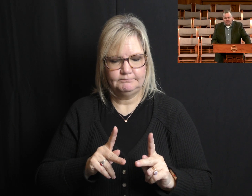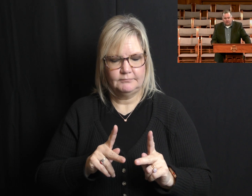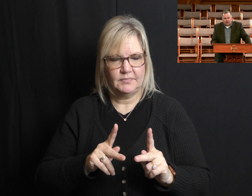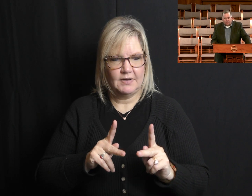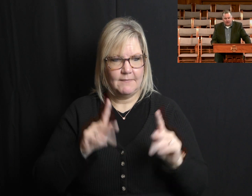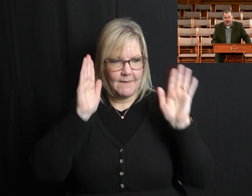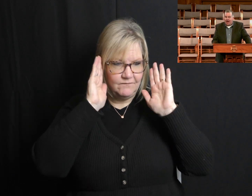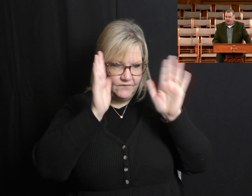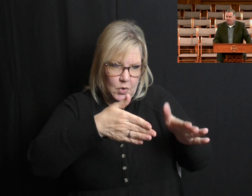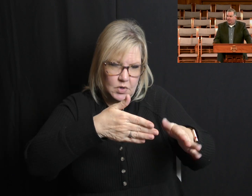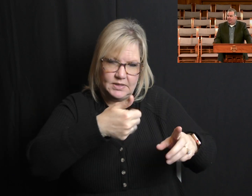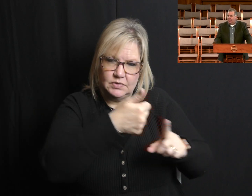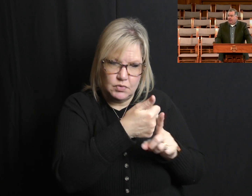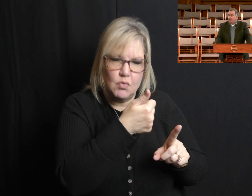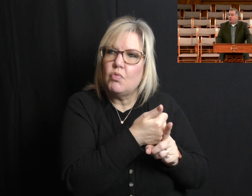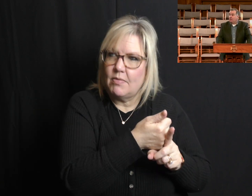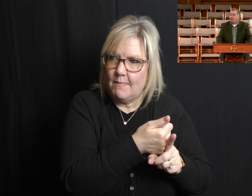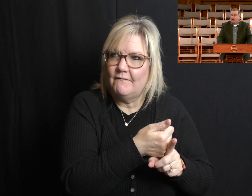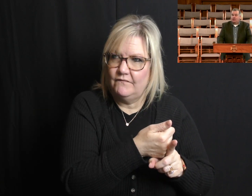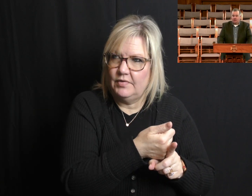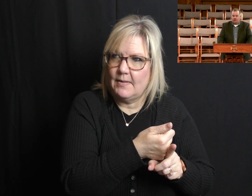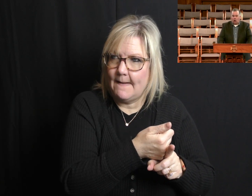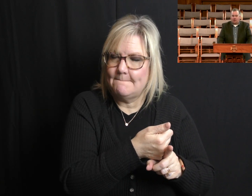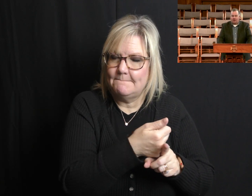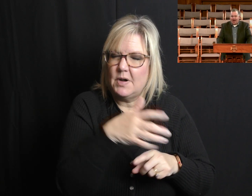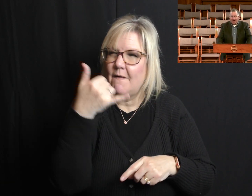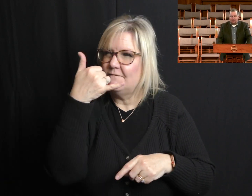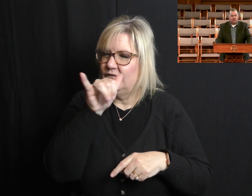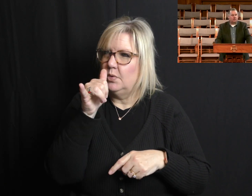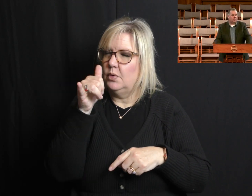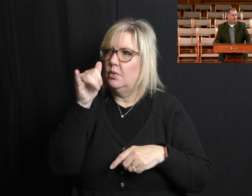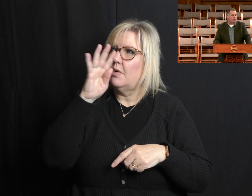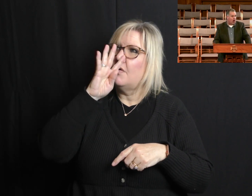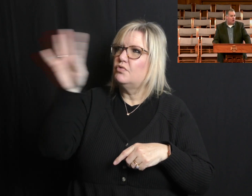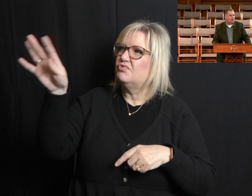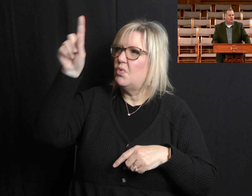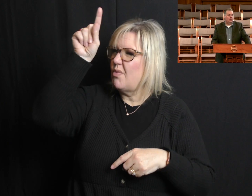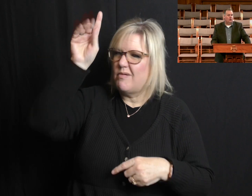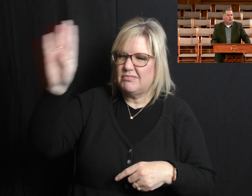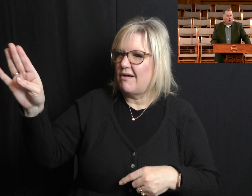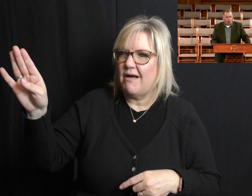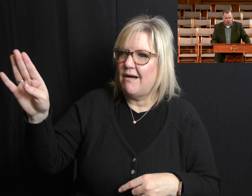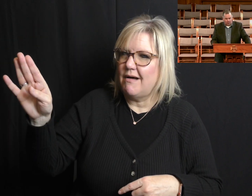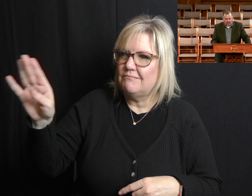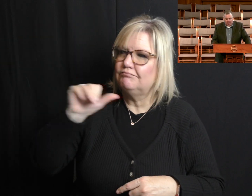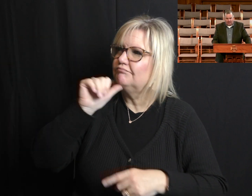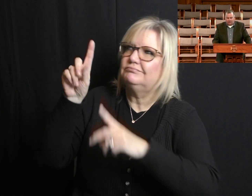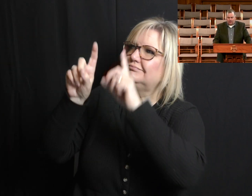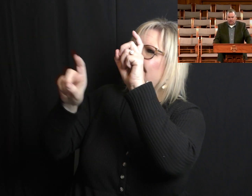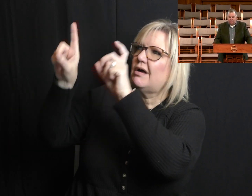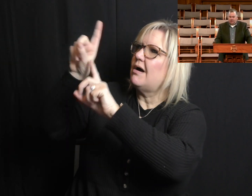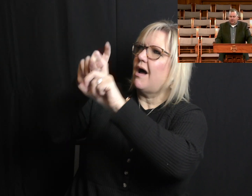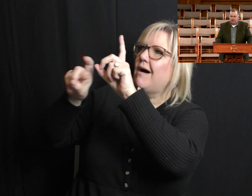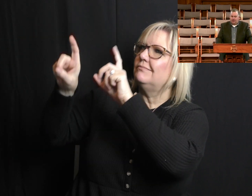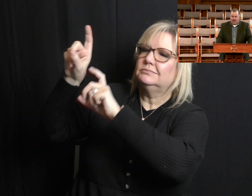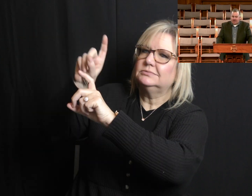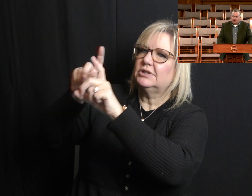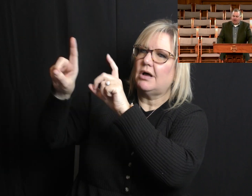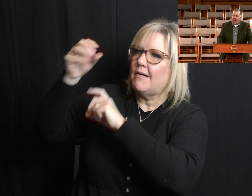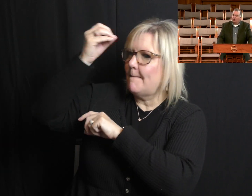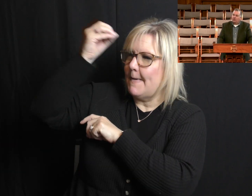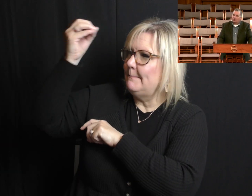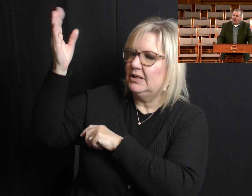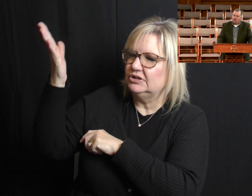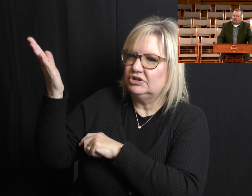does not consider God in their decisions or their actions, their thoughts, or their plans. And